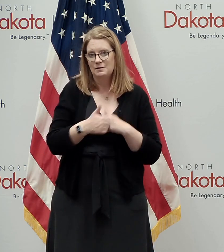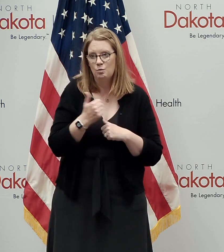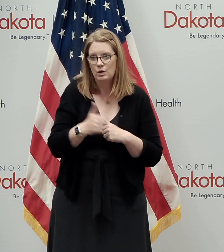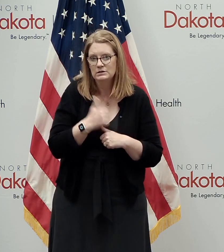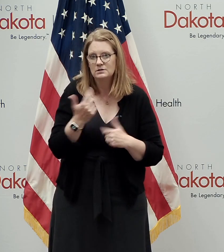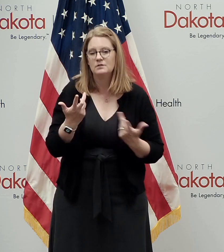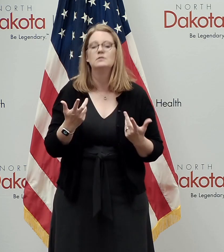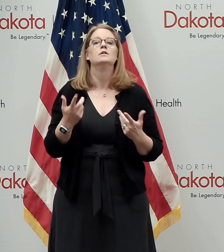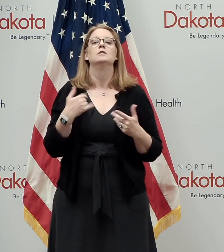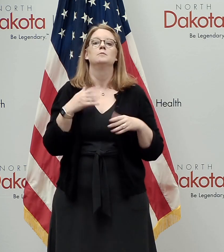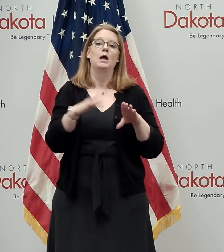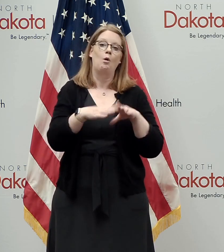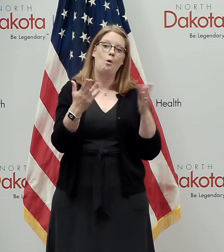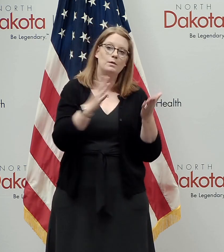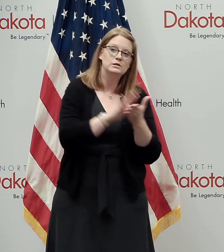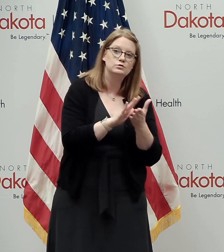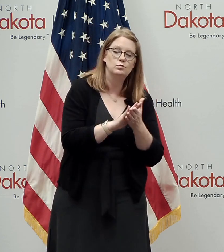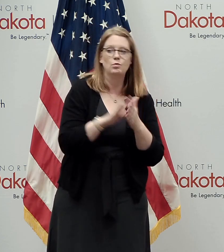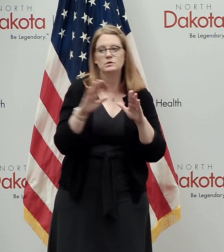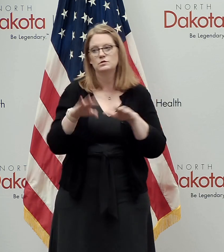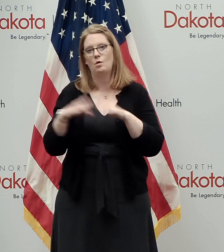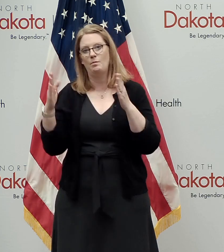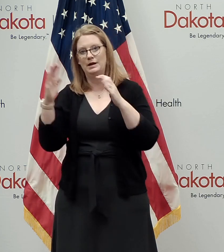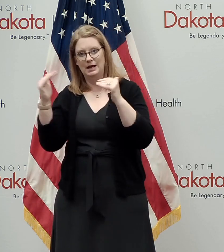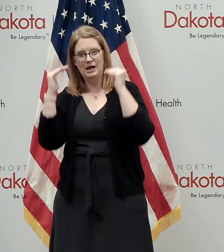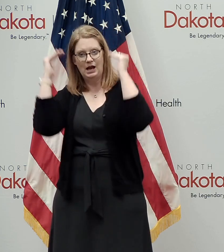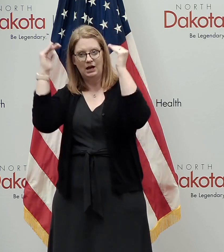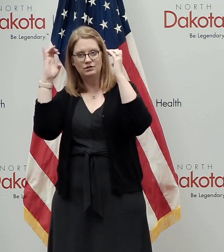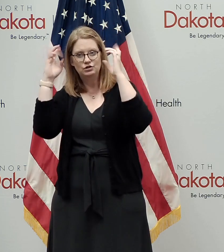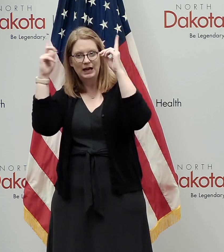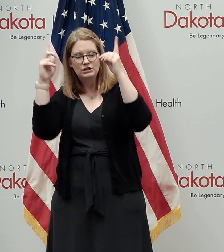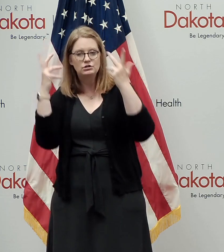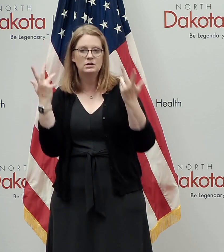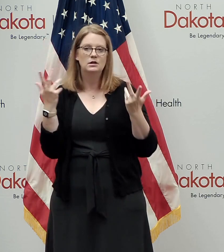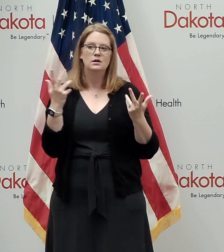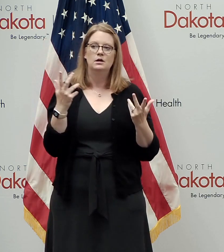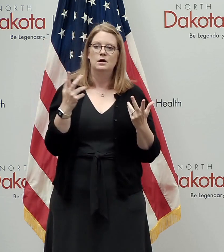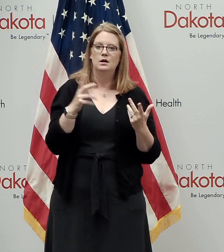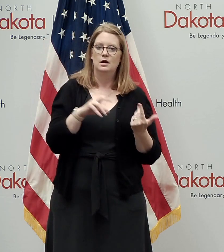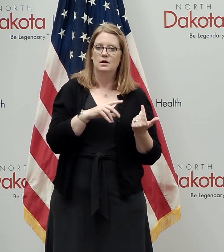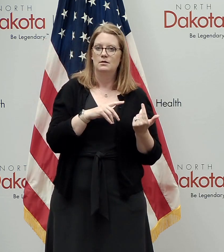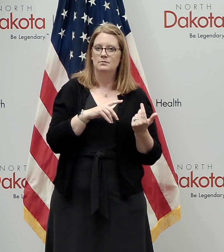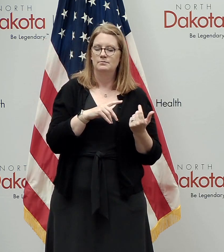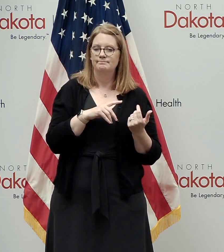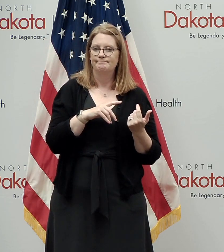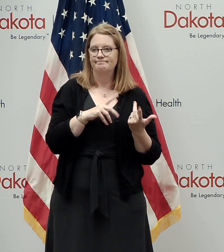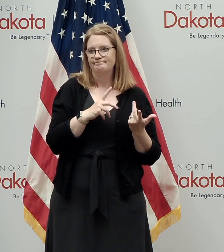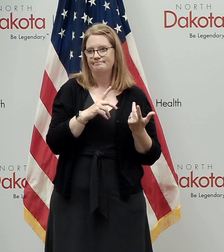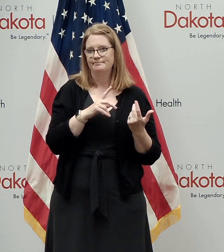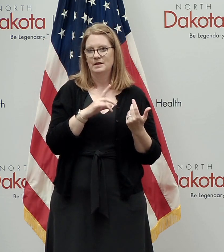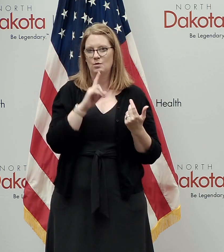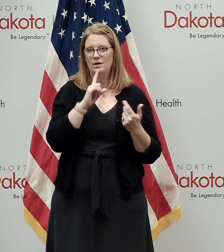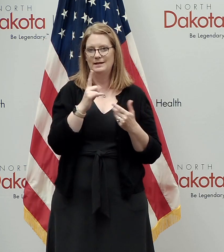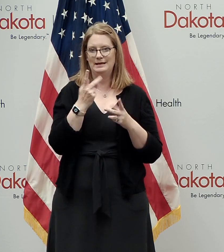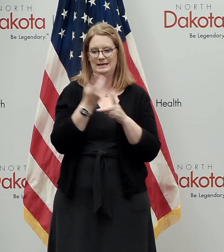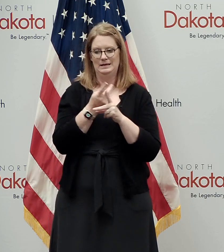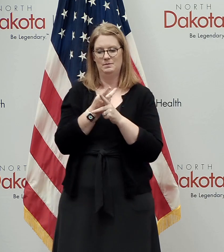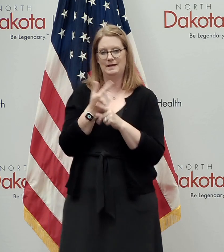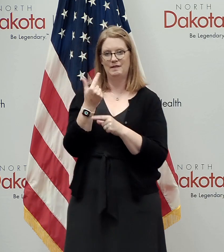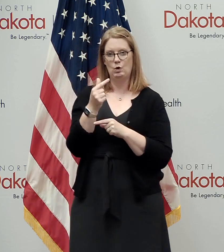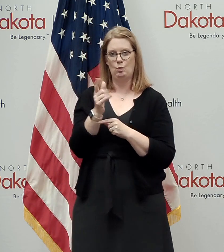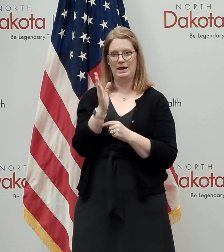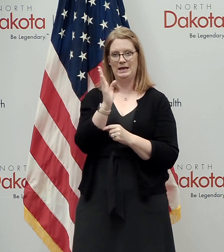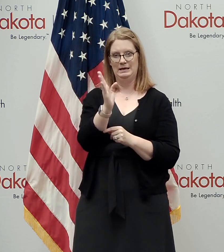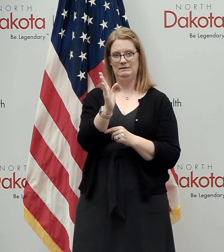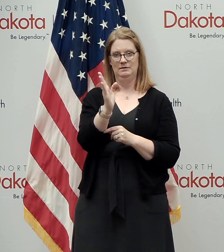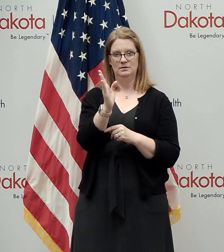meaning opening schools, opening higher education, keeping the status where we are in the green status with the low risk